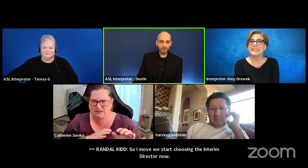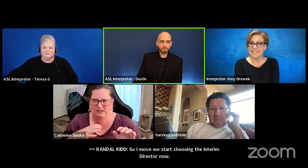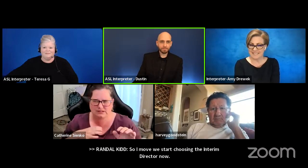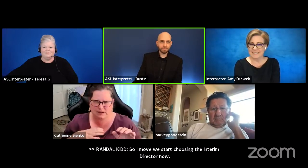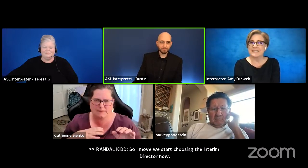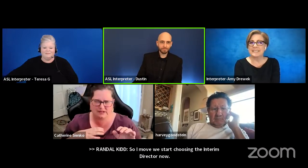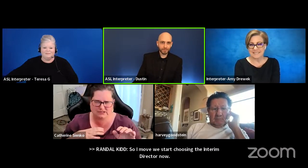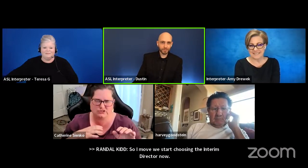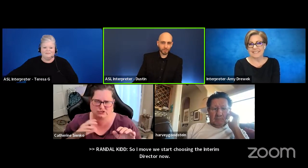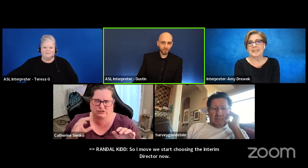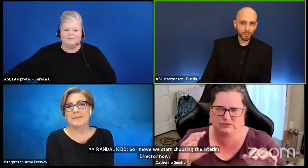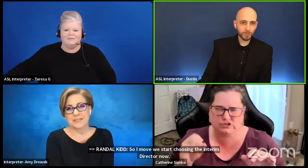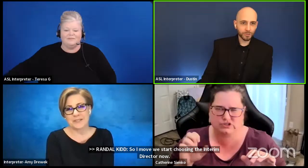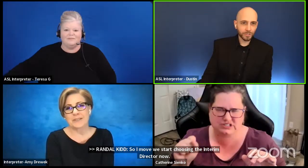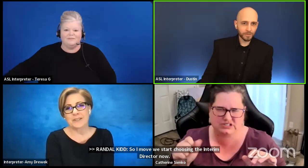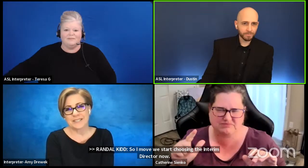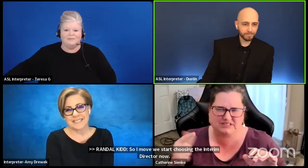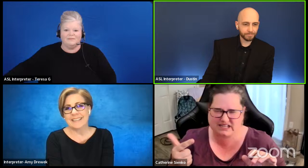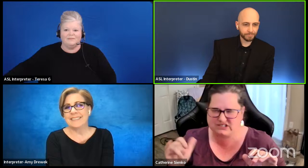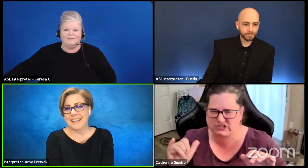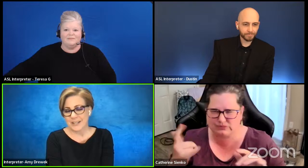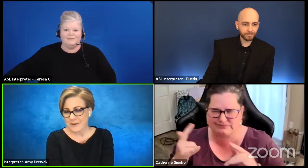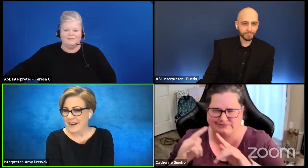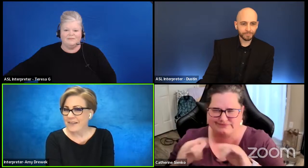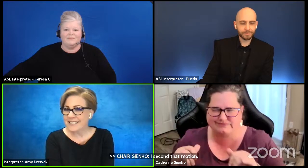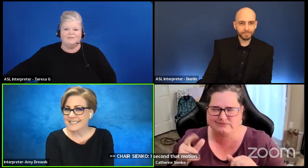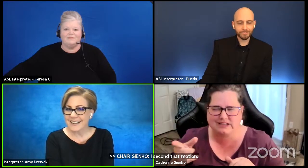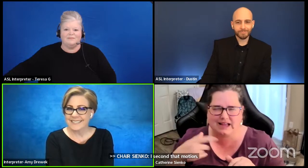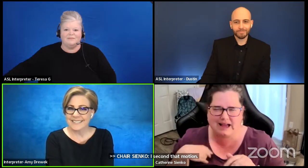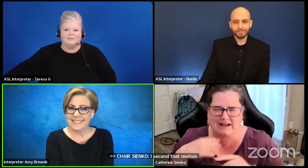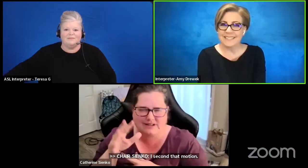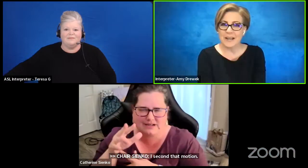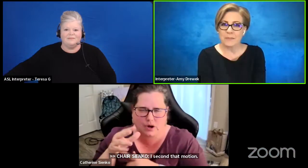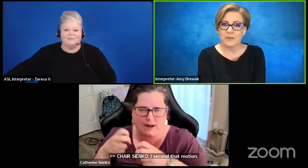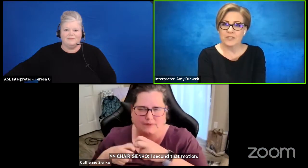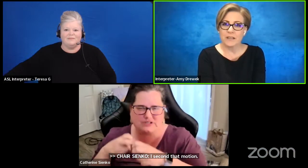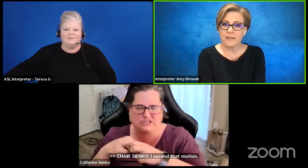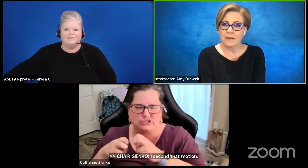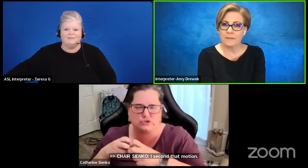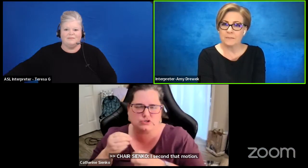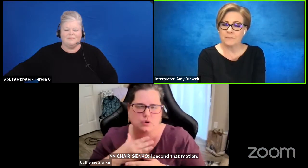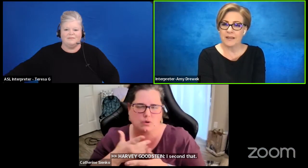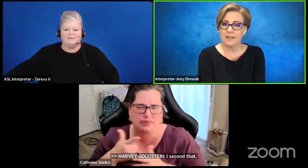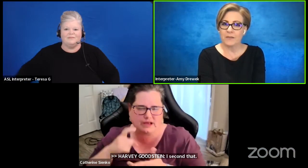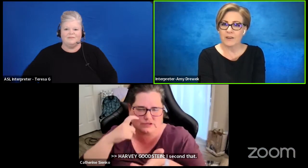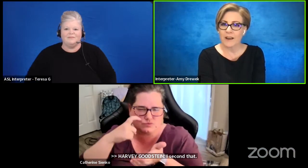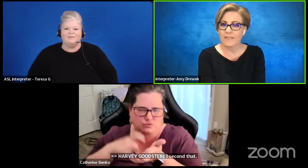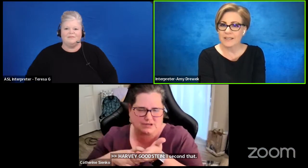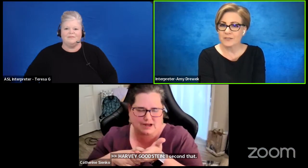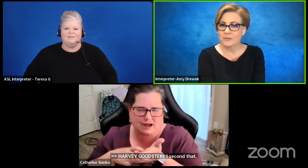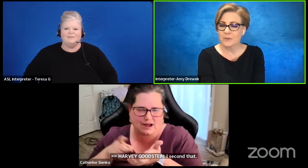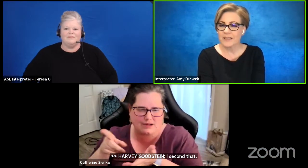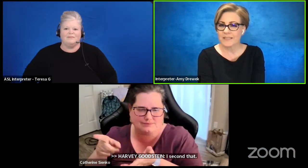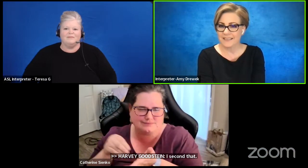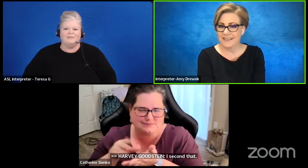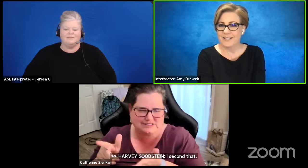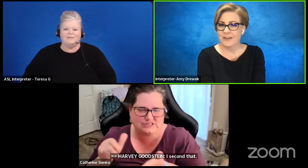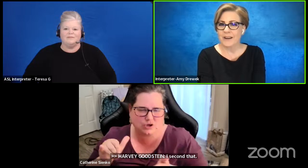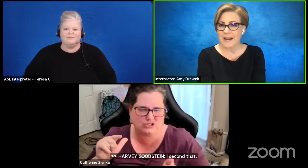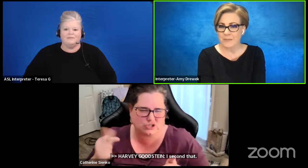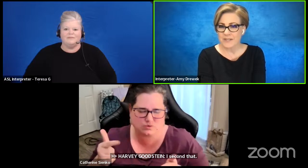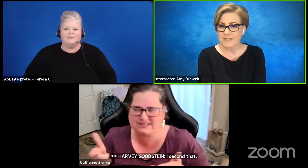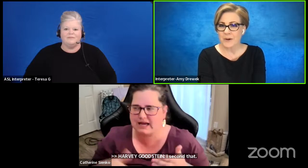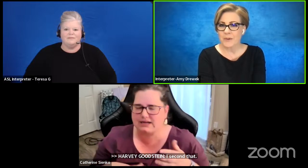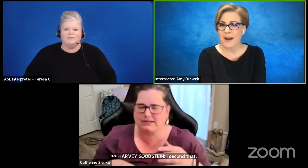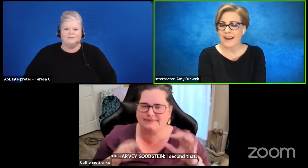I second that. This is Commissioner Goodstein. Commissioner Goodstein, thank you. I already seconded it. I appreciate that. I know that you're having issues